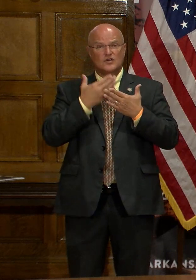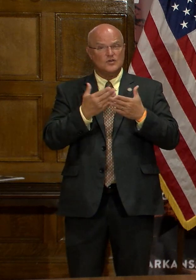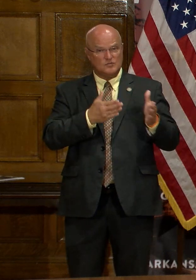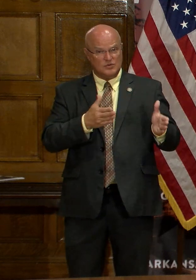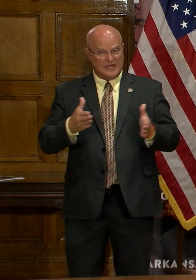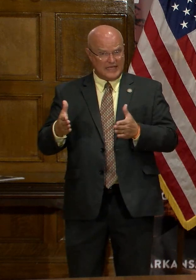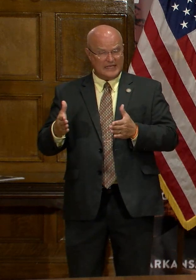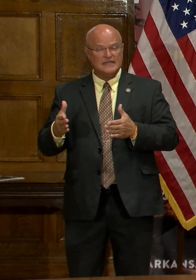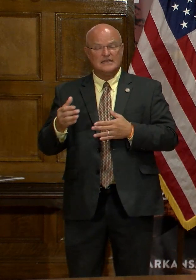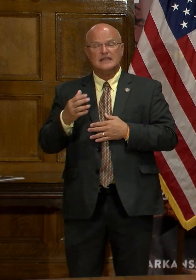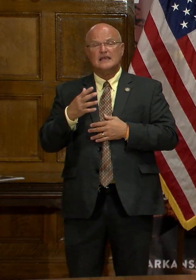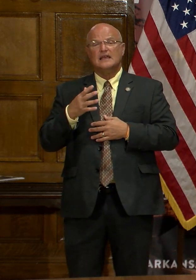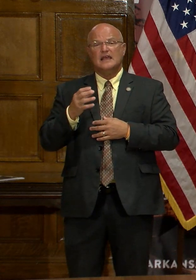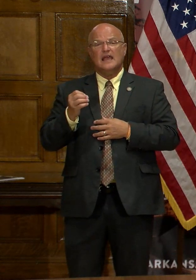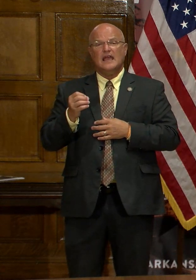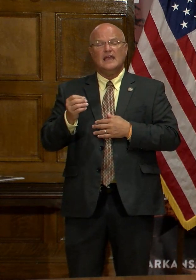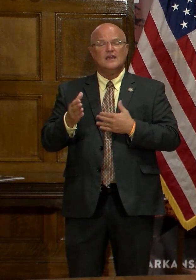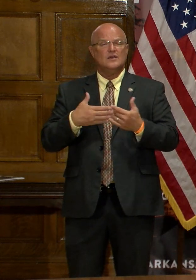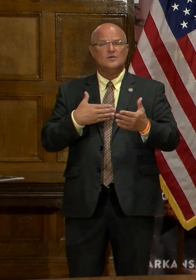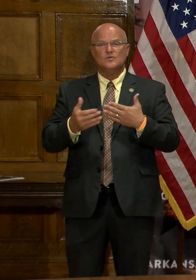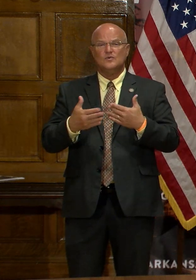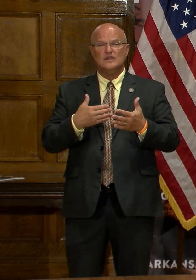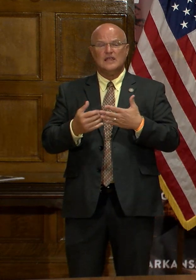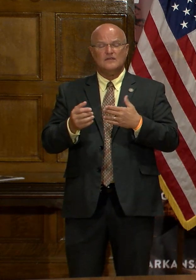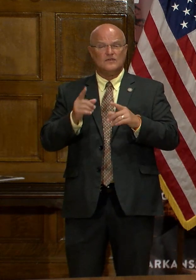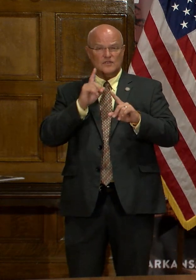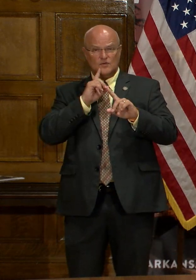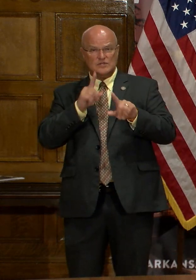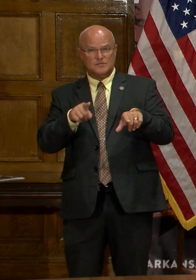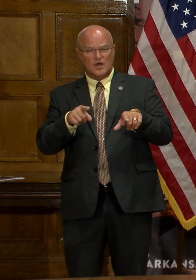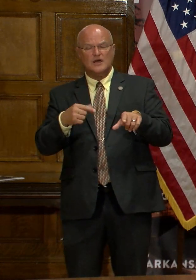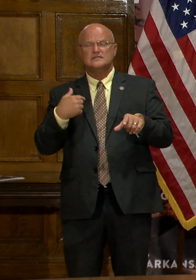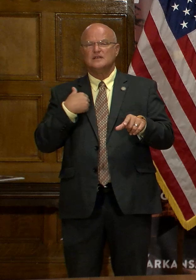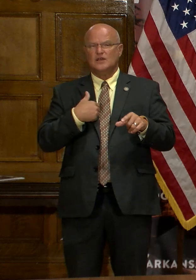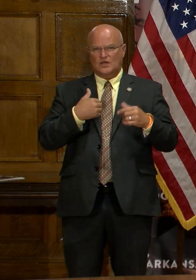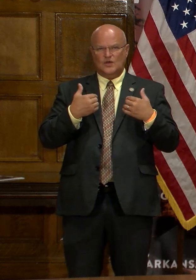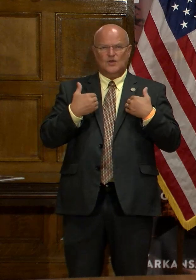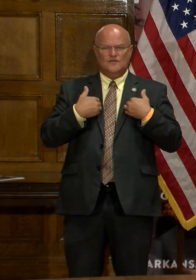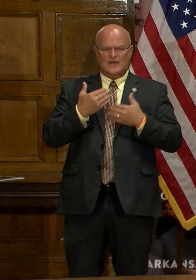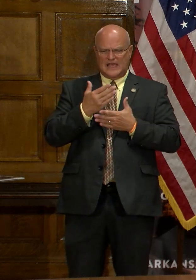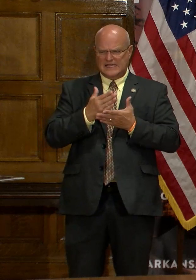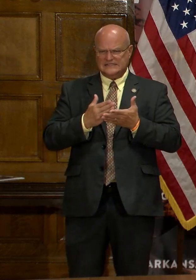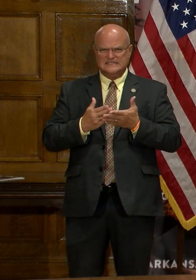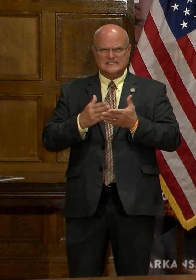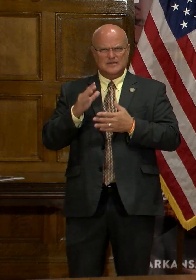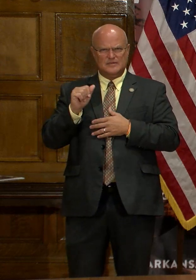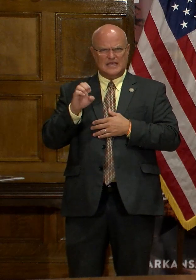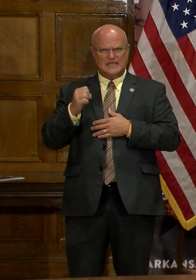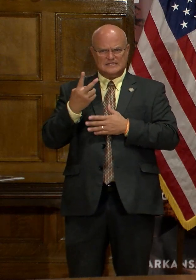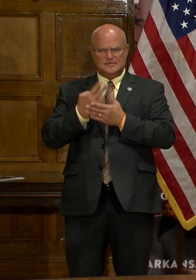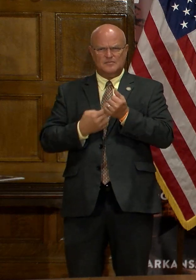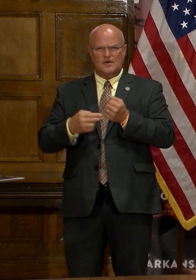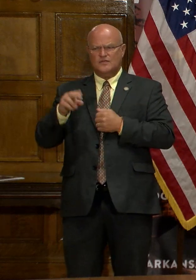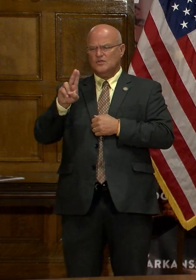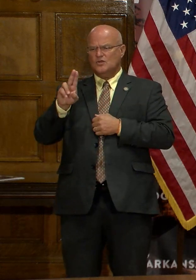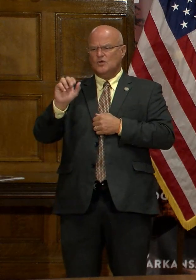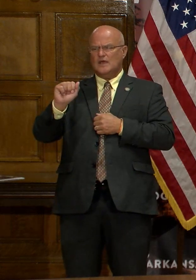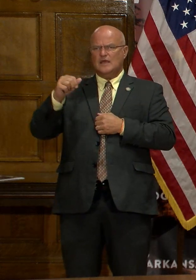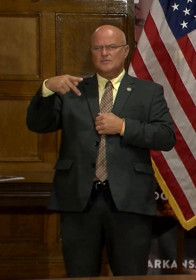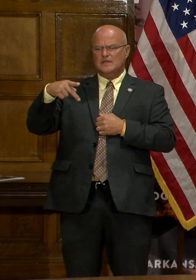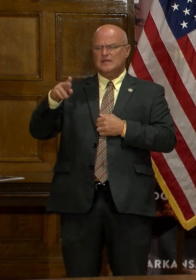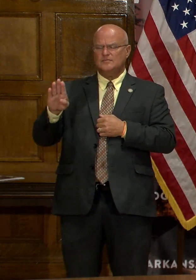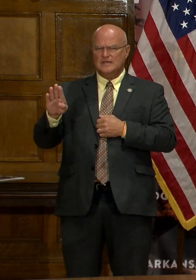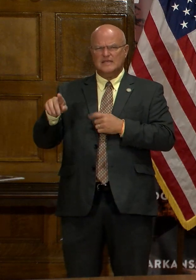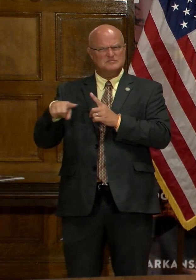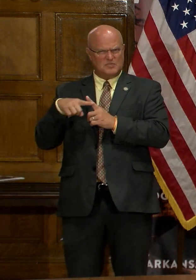plan. And whenever the response, I mean, we've had some cases both at UAPB, we've had